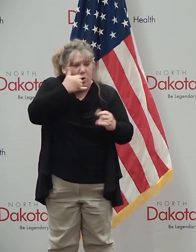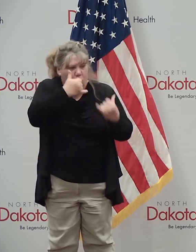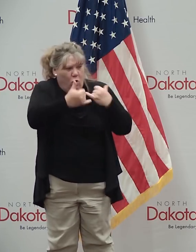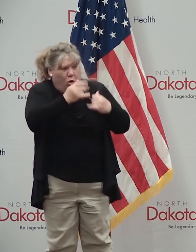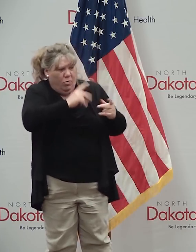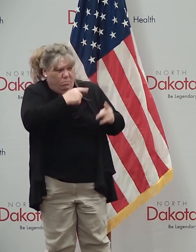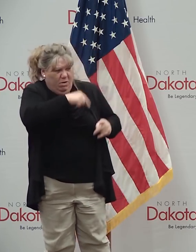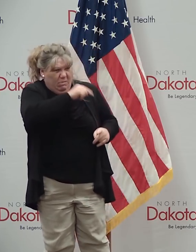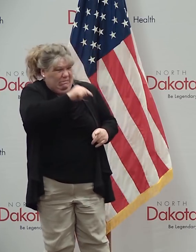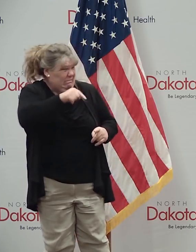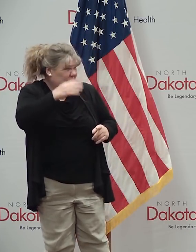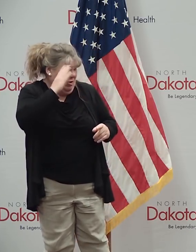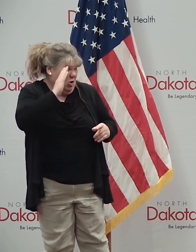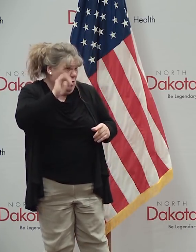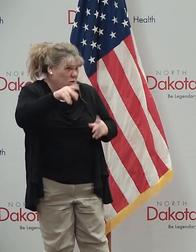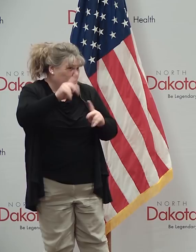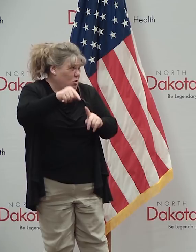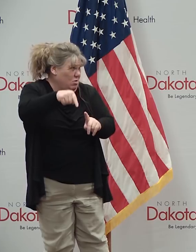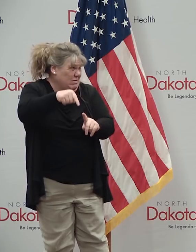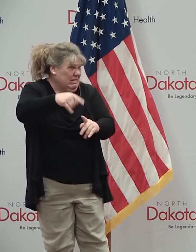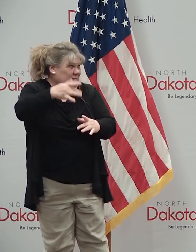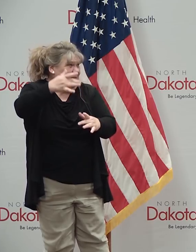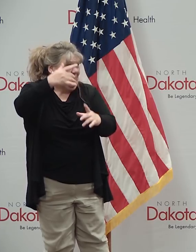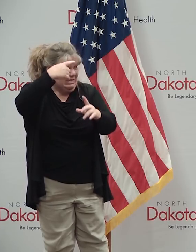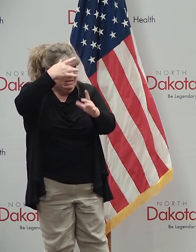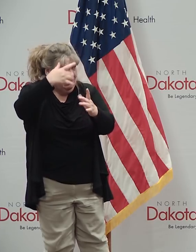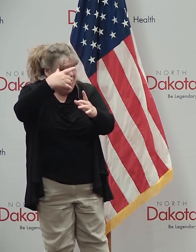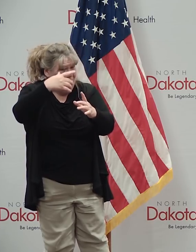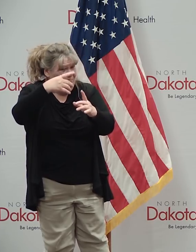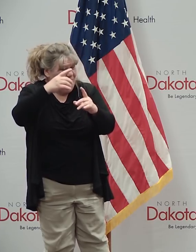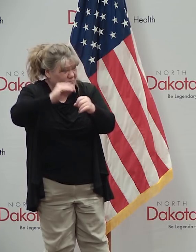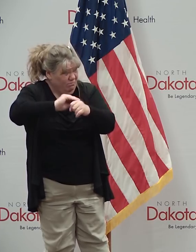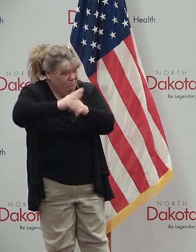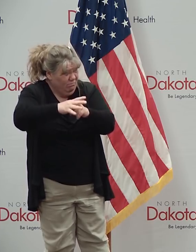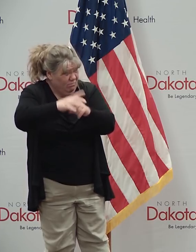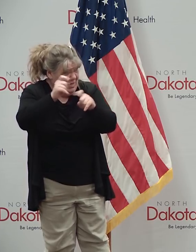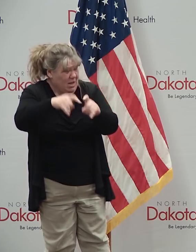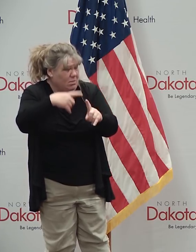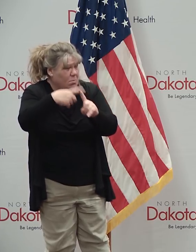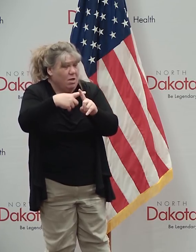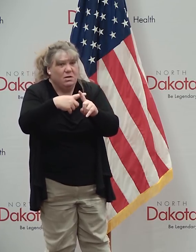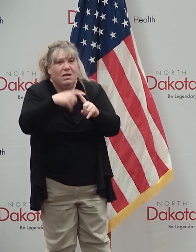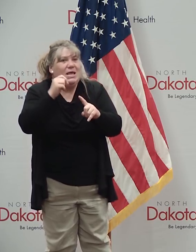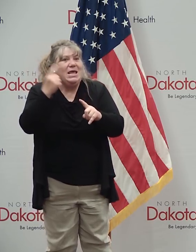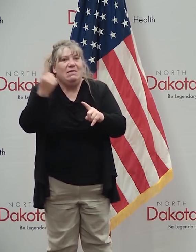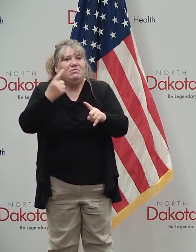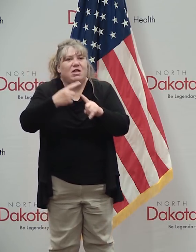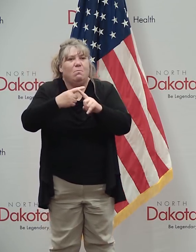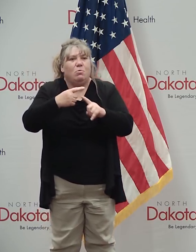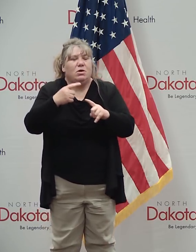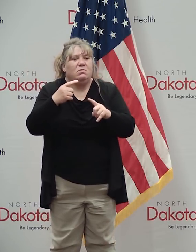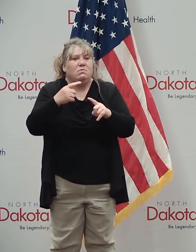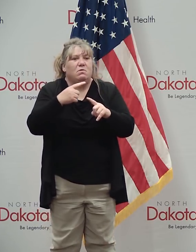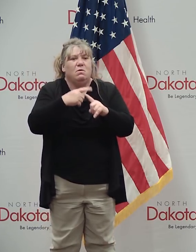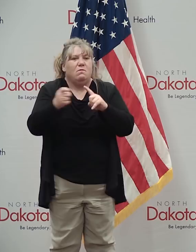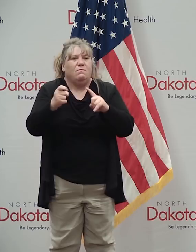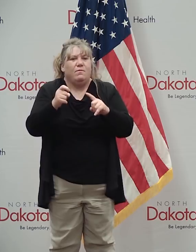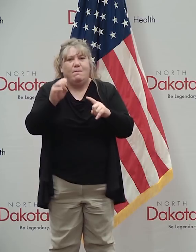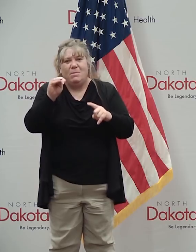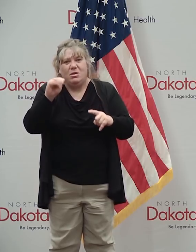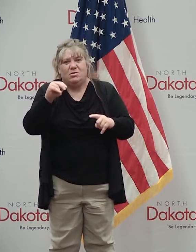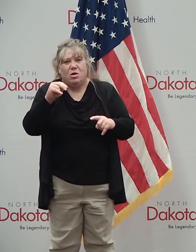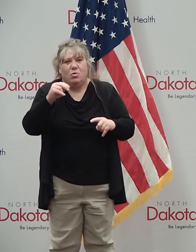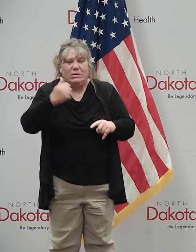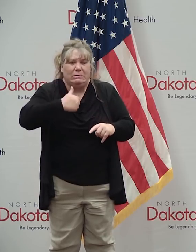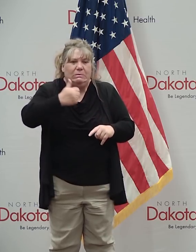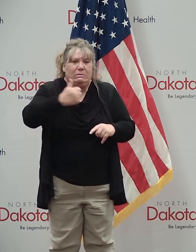individuals regardless of if they're somebody that was commuting in from Otter Tail County, we want to be calling them. If it's somebody who was